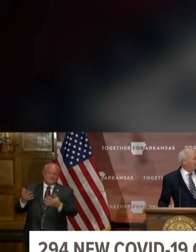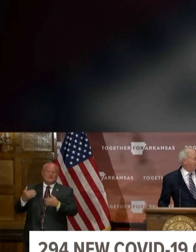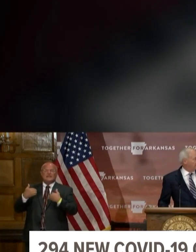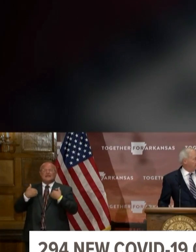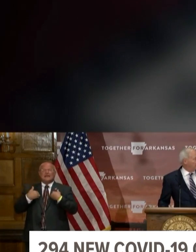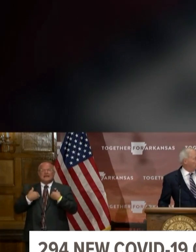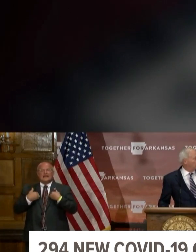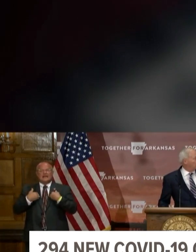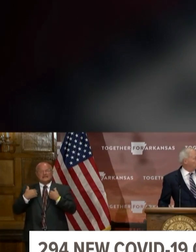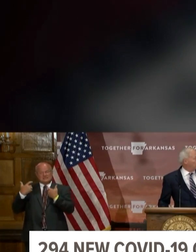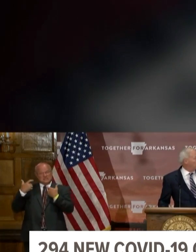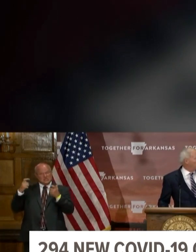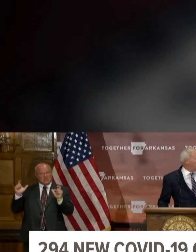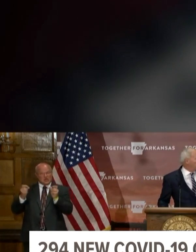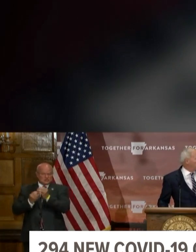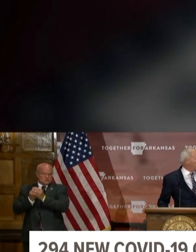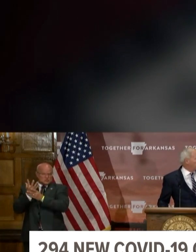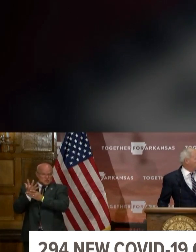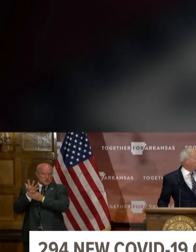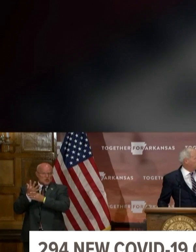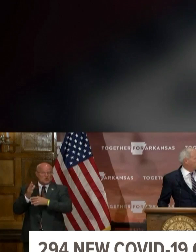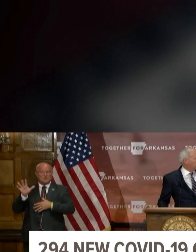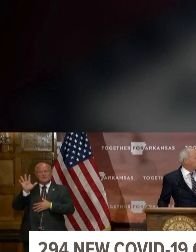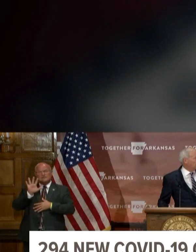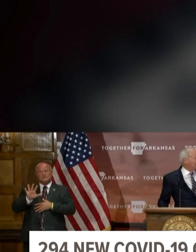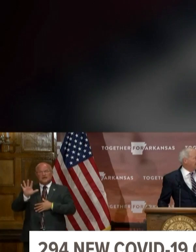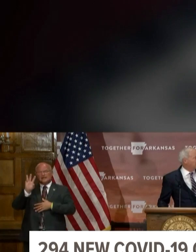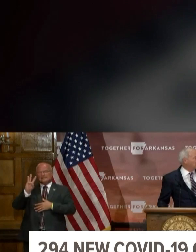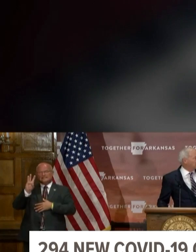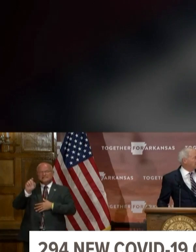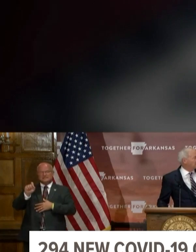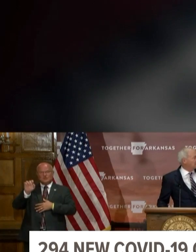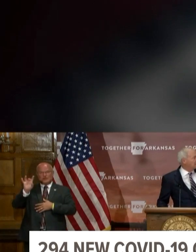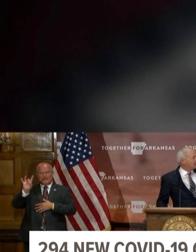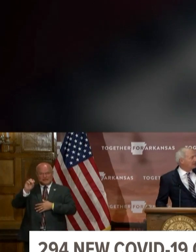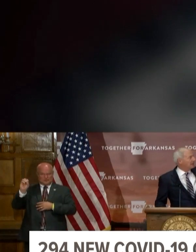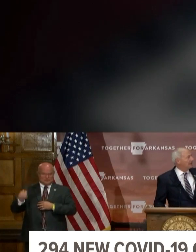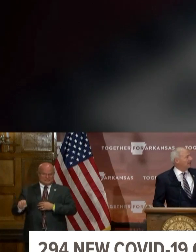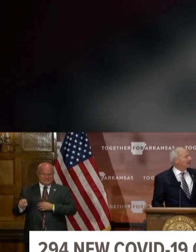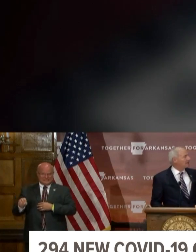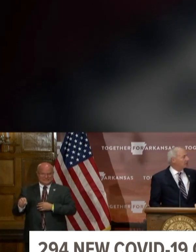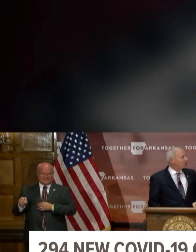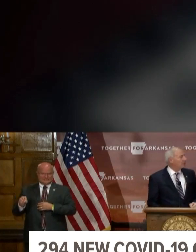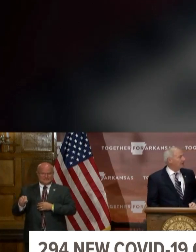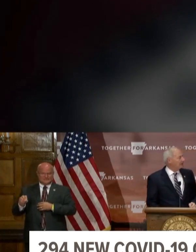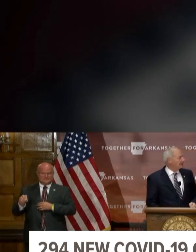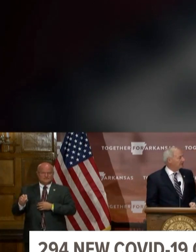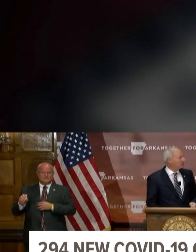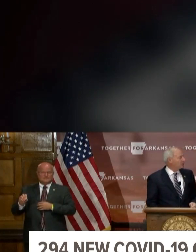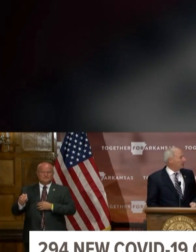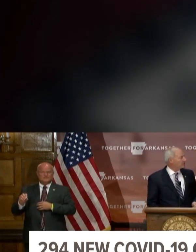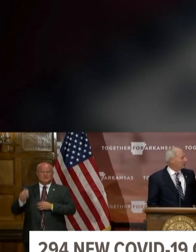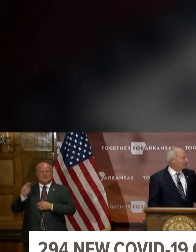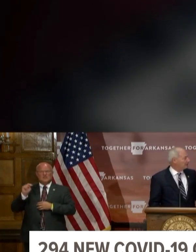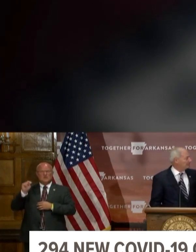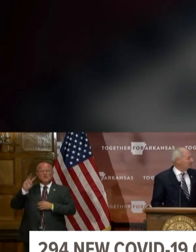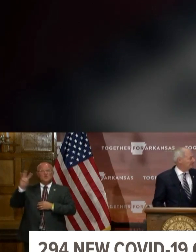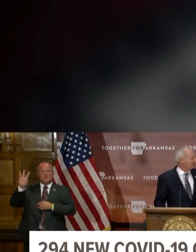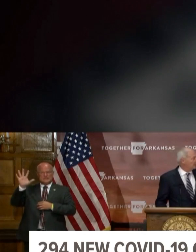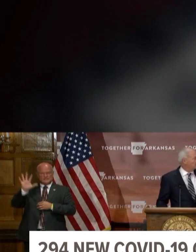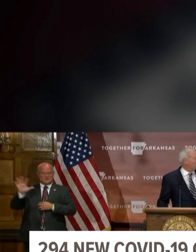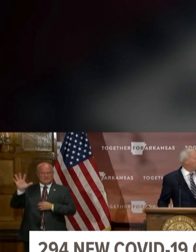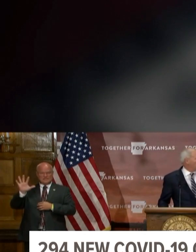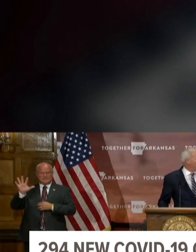we have the largest growth at about 6.8% growth in the Northwest